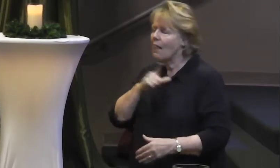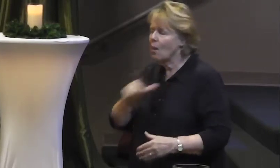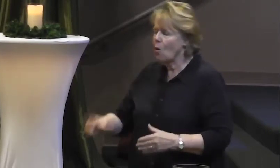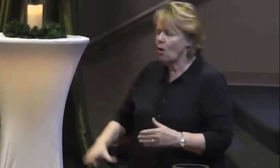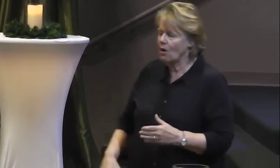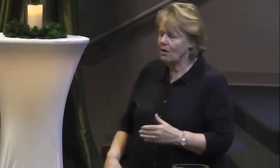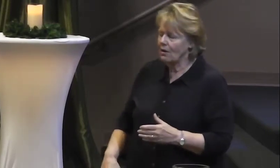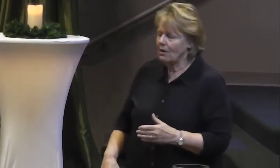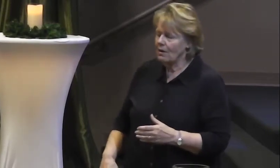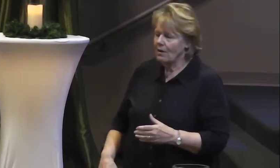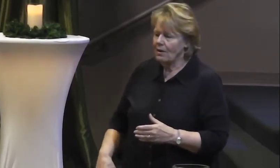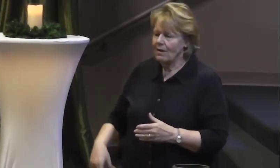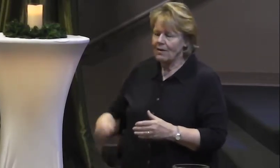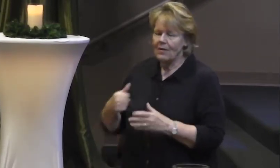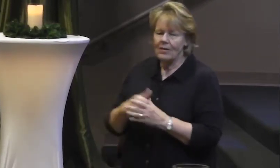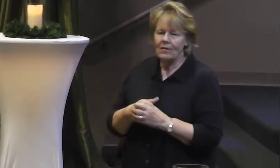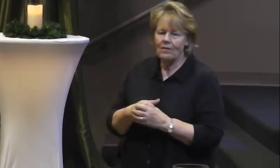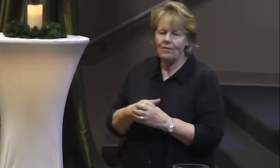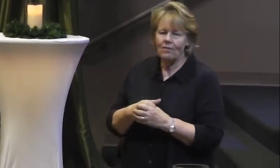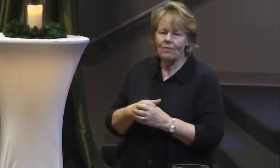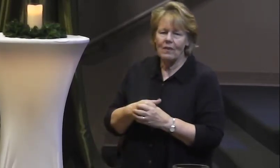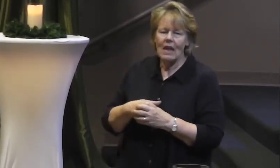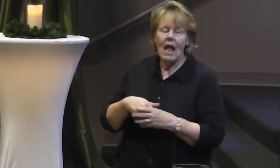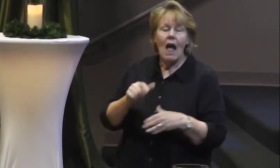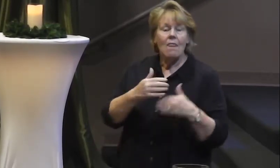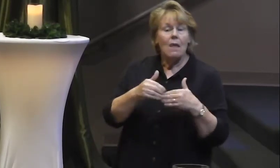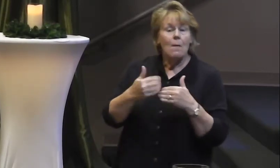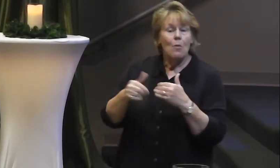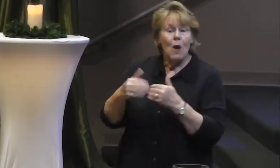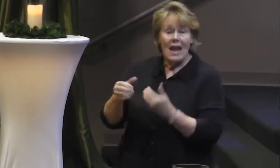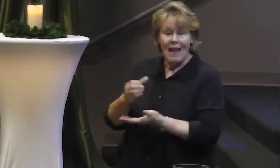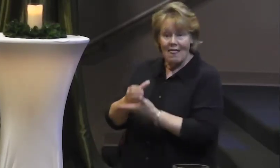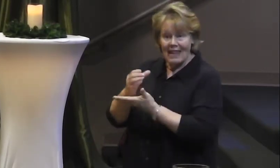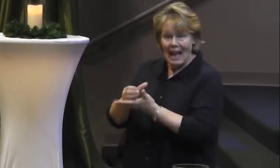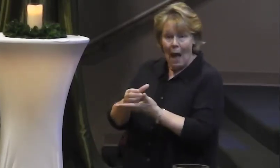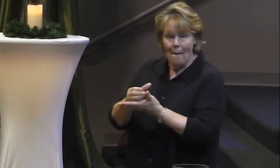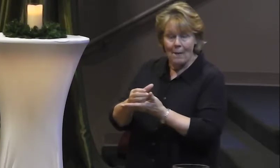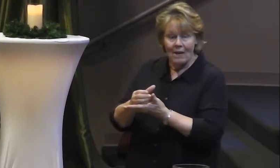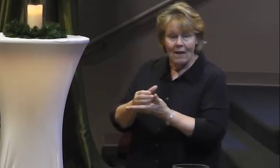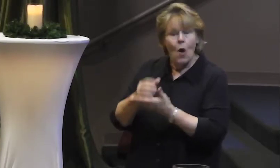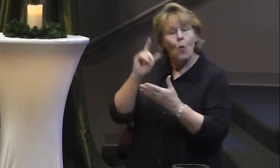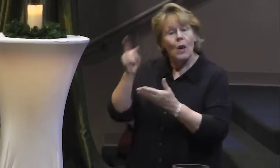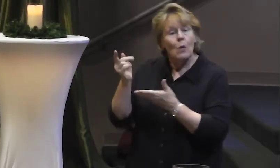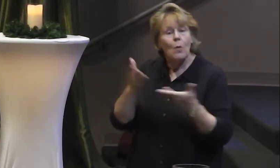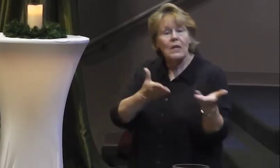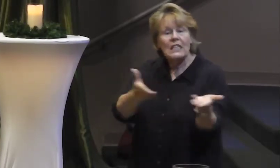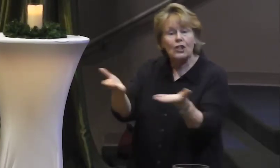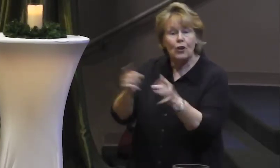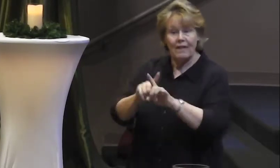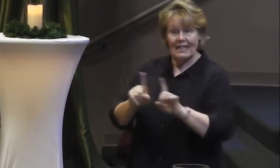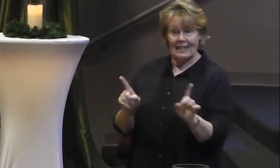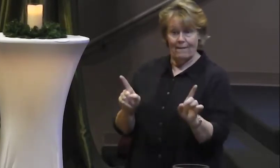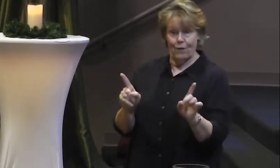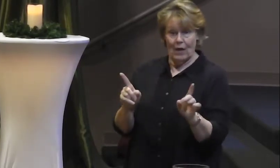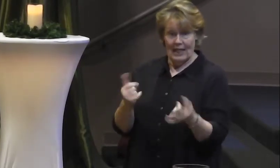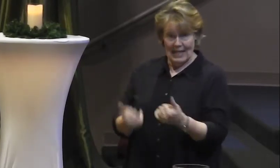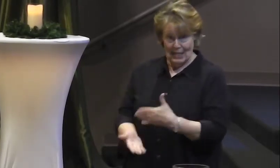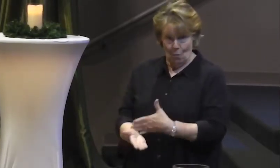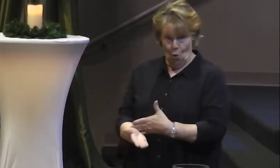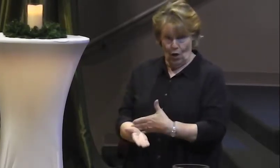We're going to take the bread and cup in a different way this morning. Instead of having you go to servers, the servers